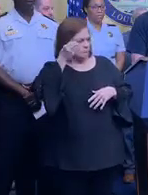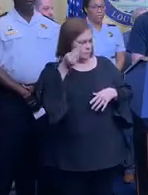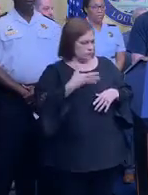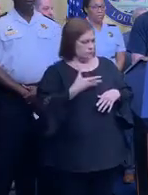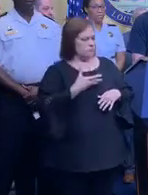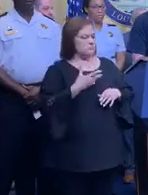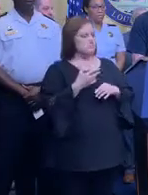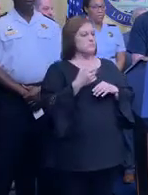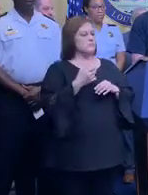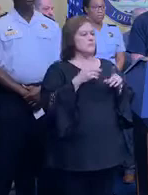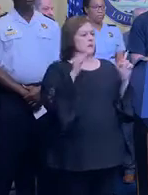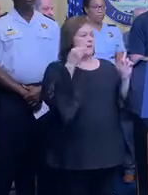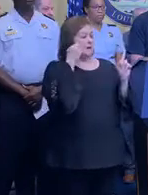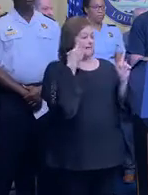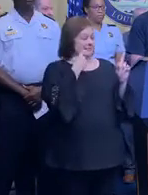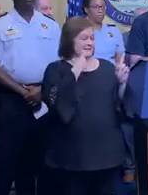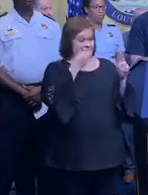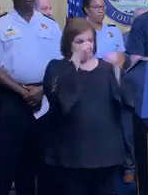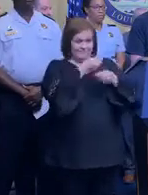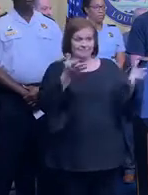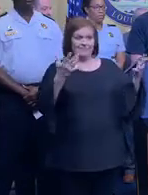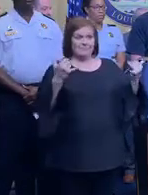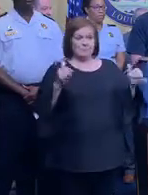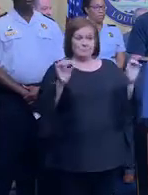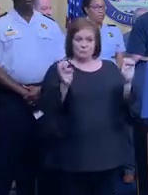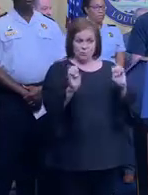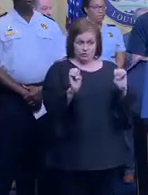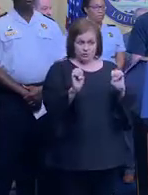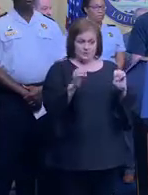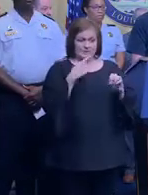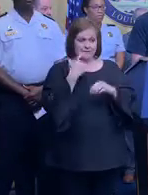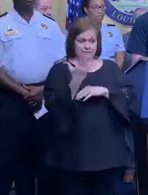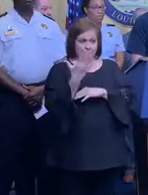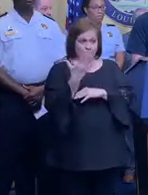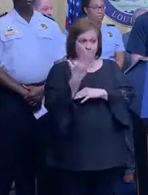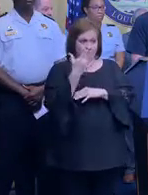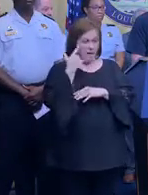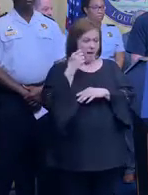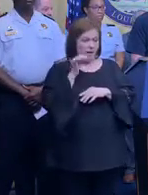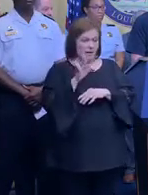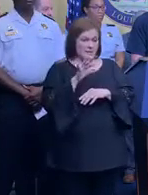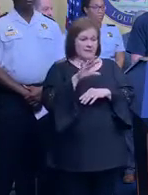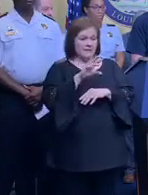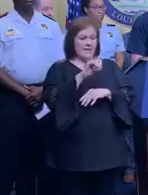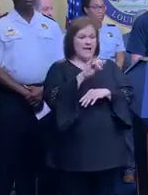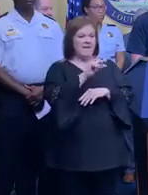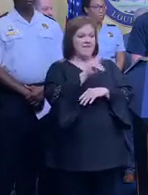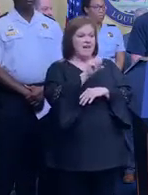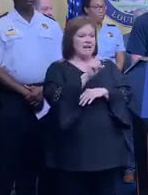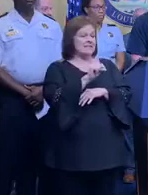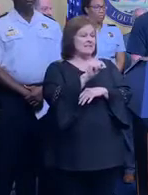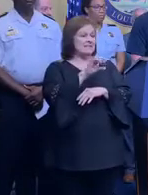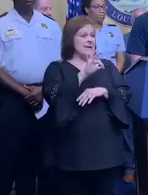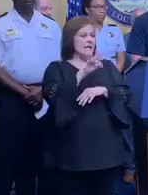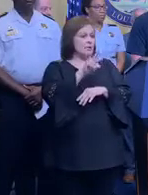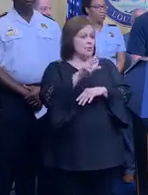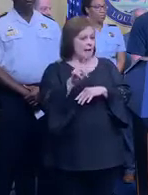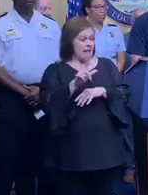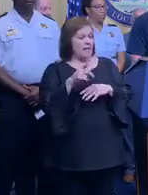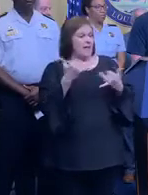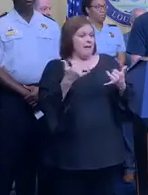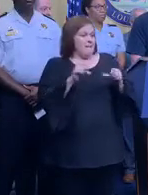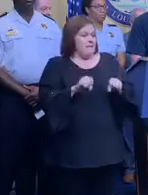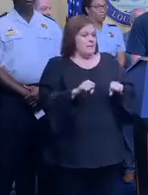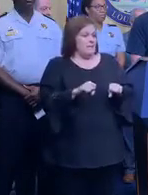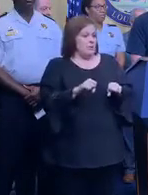mentioned, she has declared an emergency for both what happened this morning with Invest 92L and now the